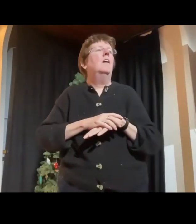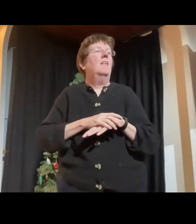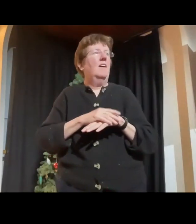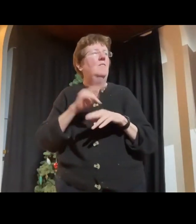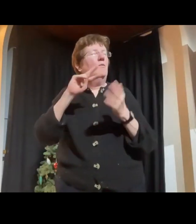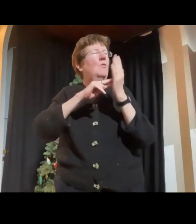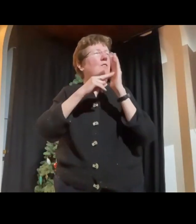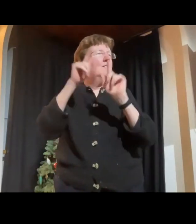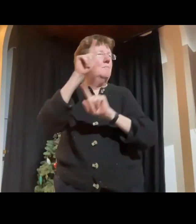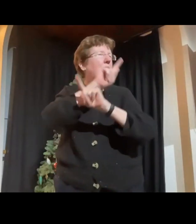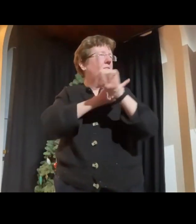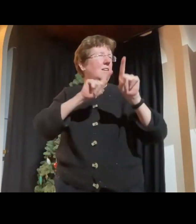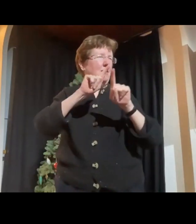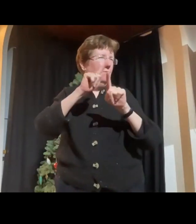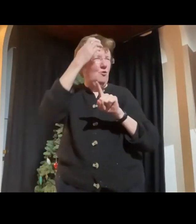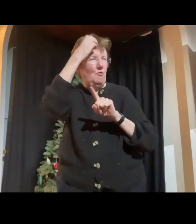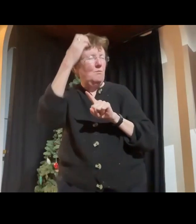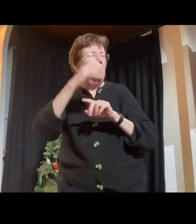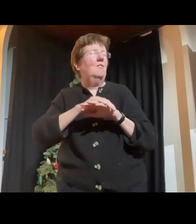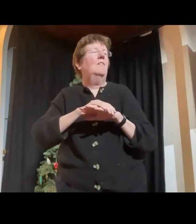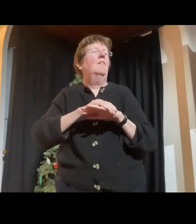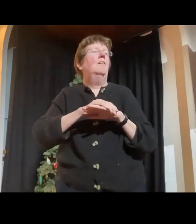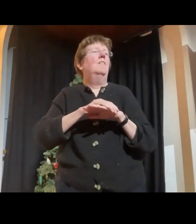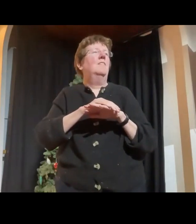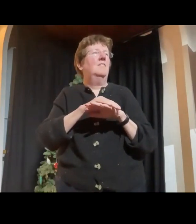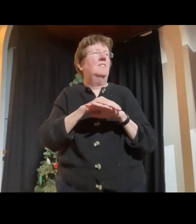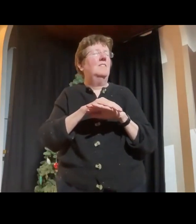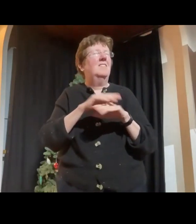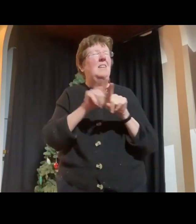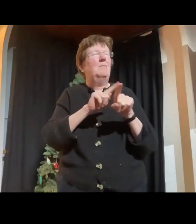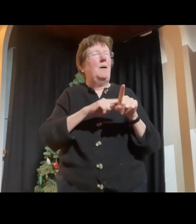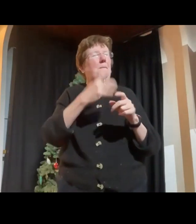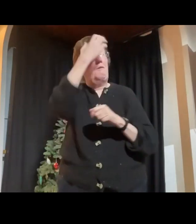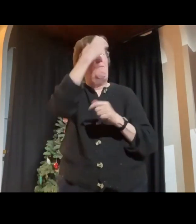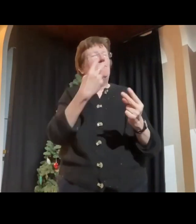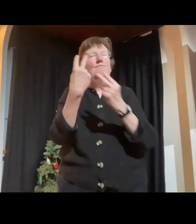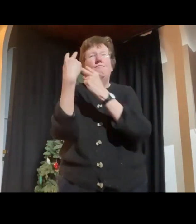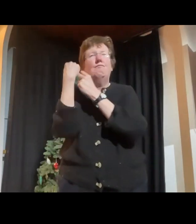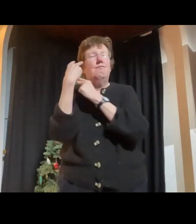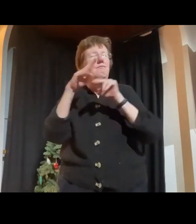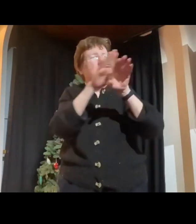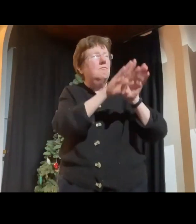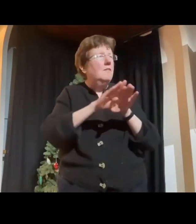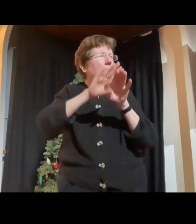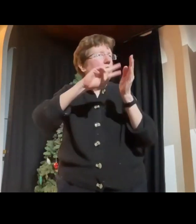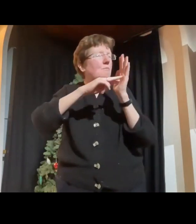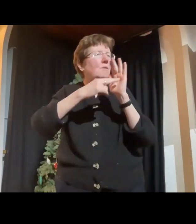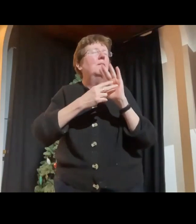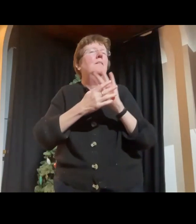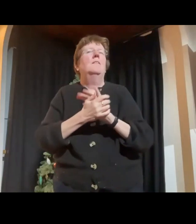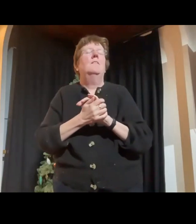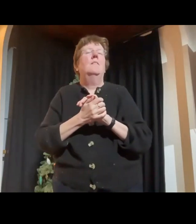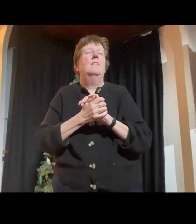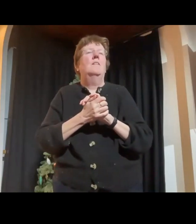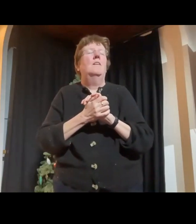It was disseminated, and we had organisational meetings. And at the same time, the government had the review